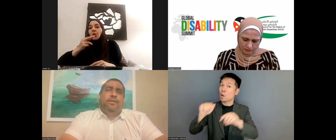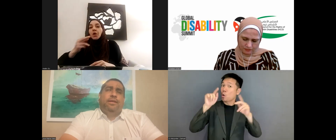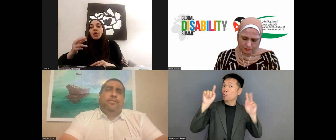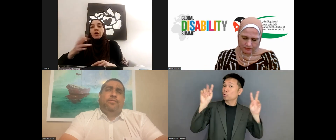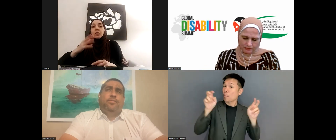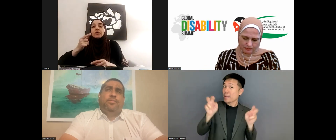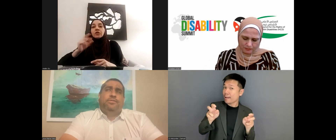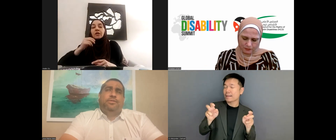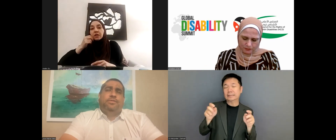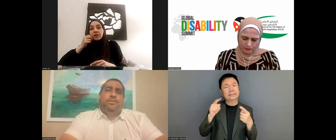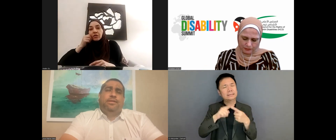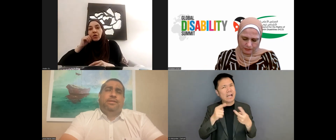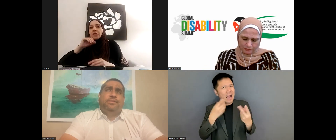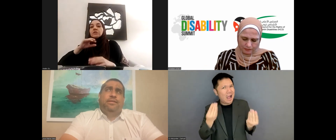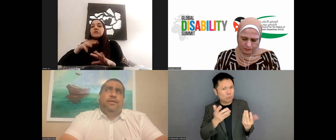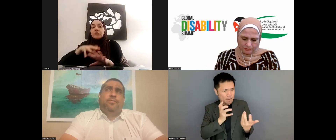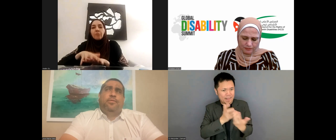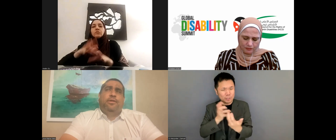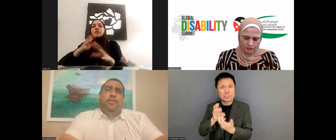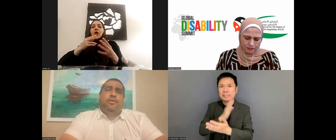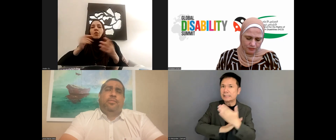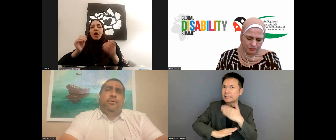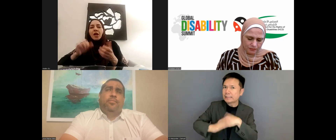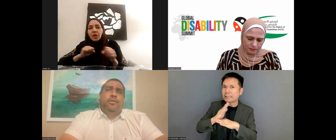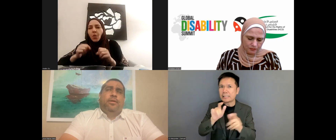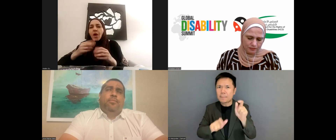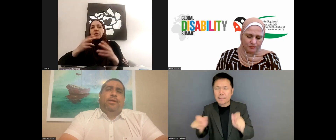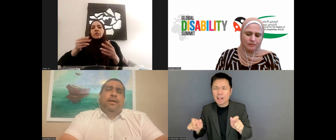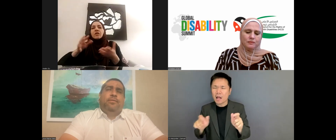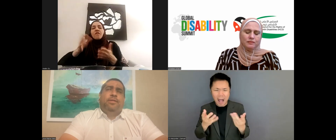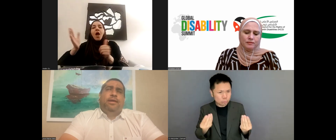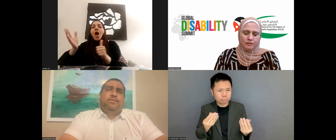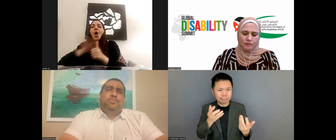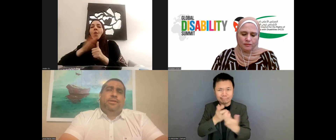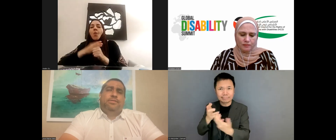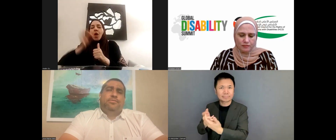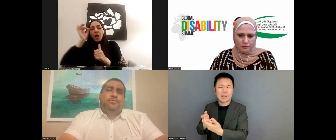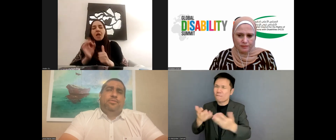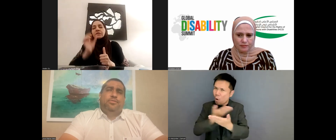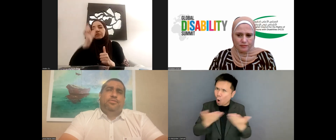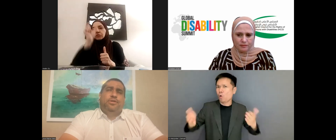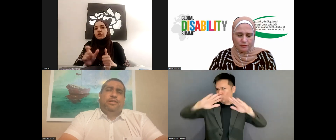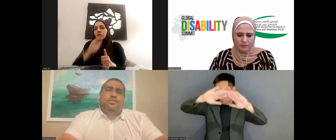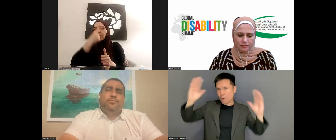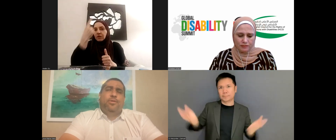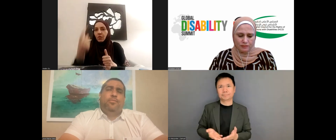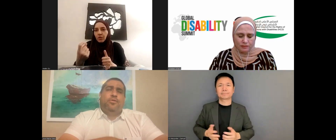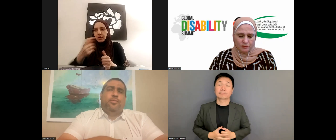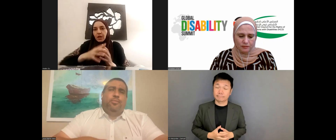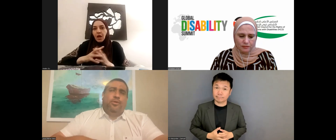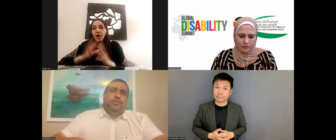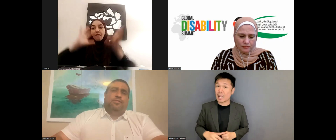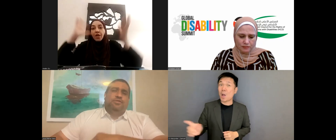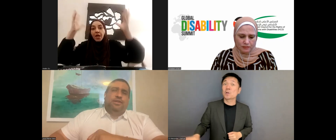the different needs for persons with disabilities around the globe. But I would like to bring to your attention one